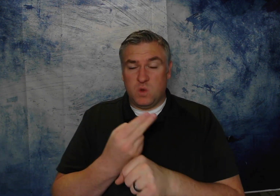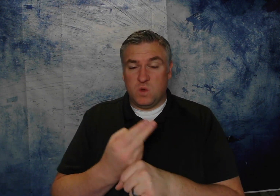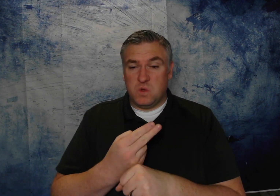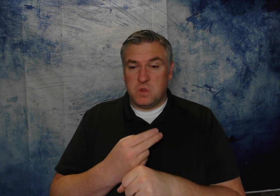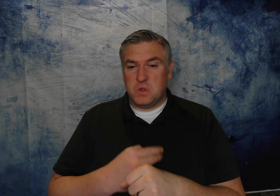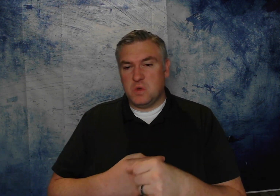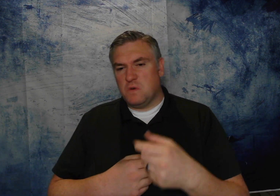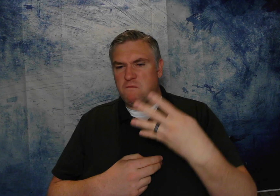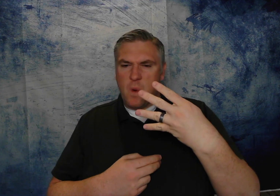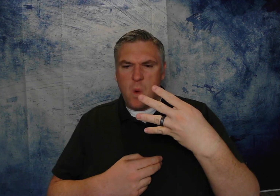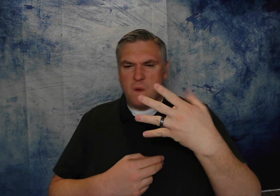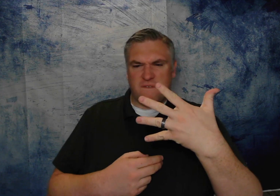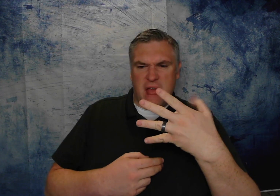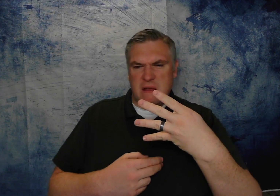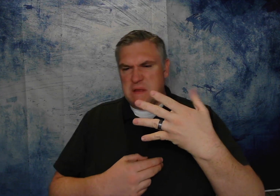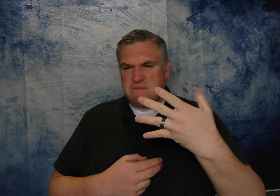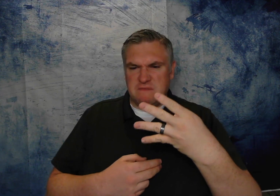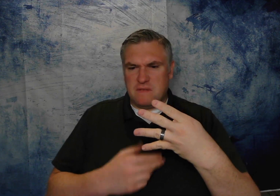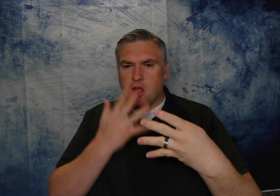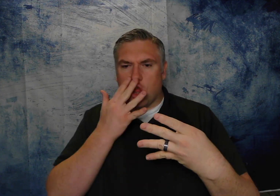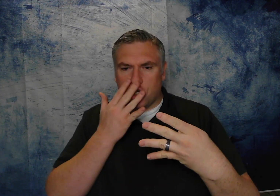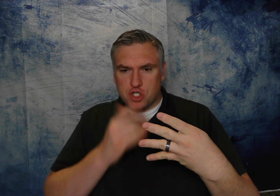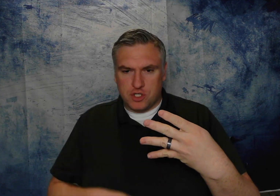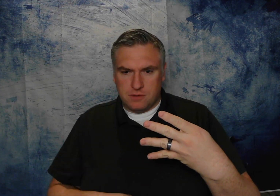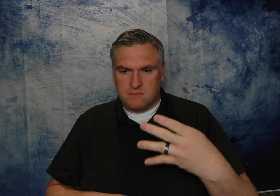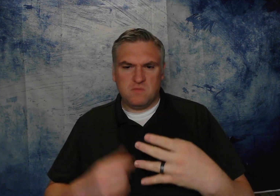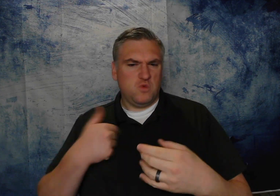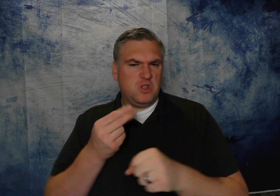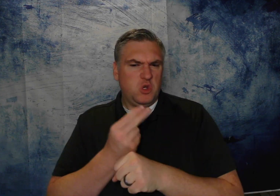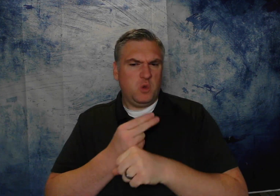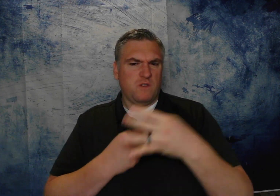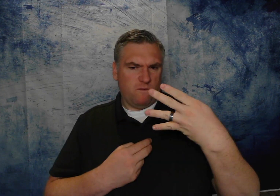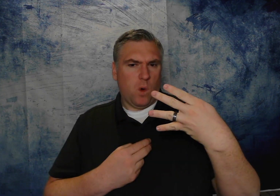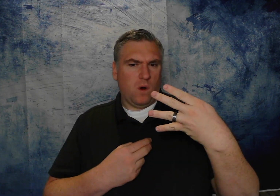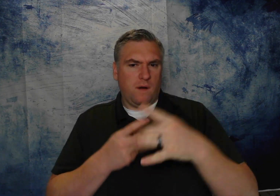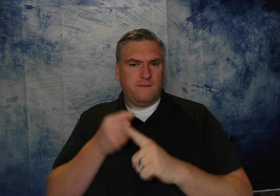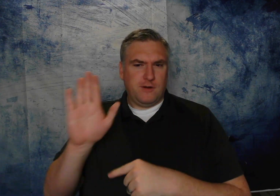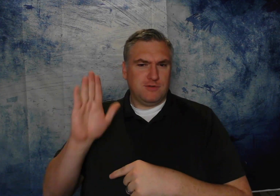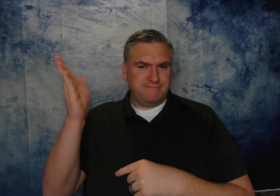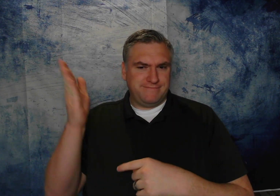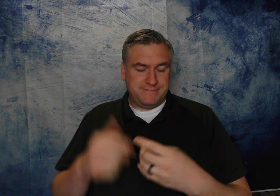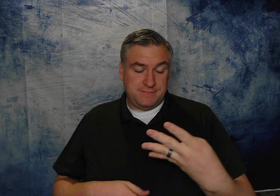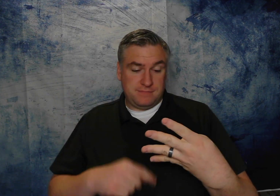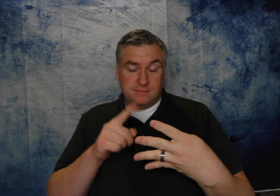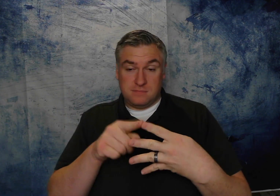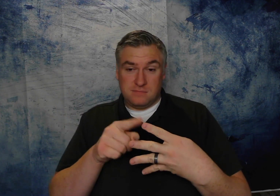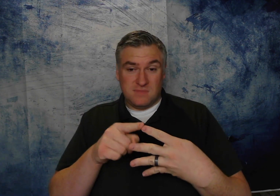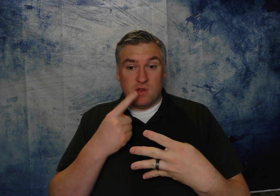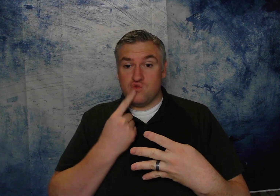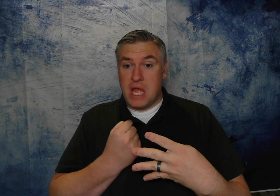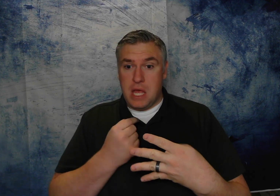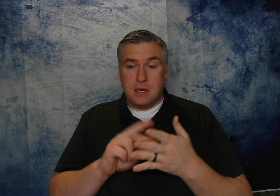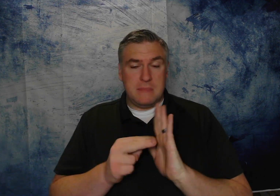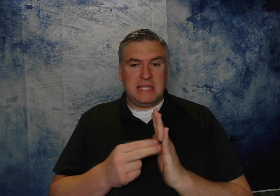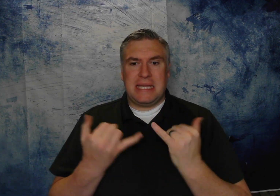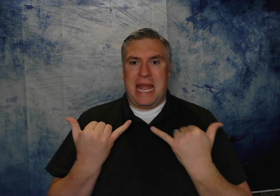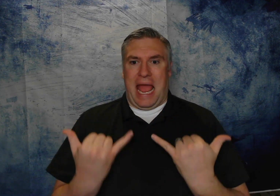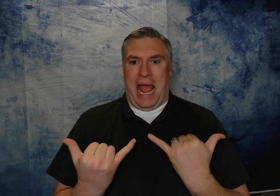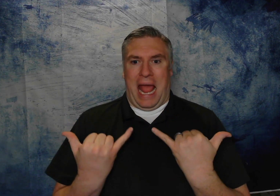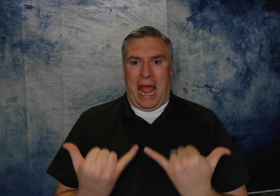Doctors tend to use 4 or 5 colors. We're going to go ahead and use the 4 from her presentation. Red